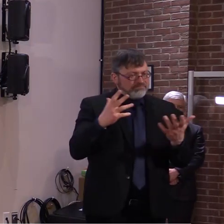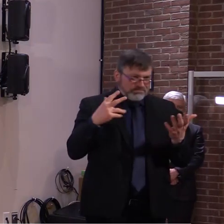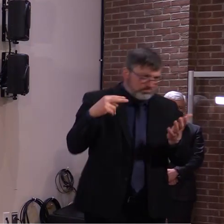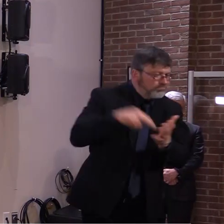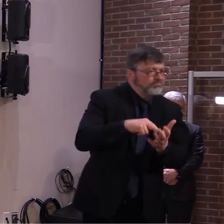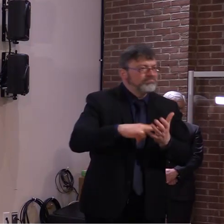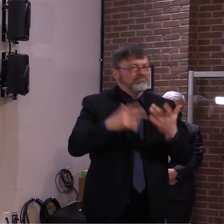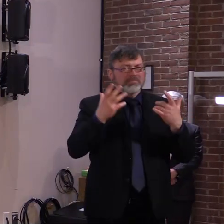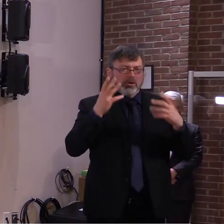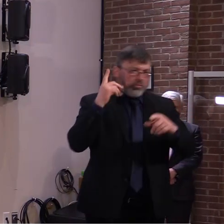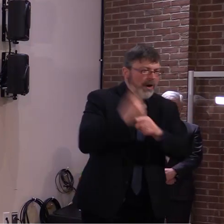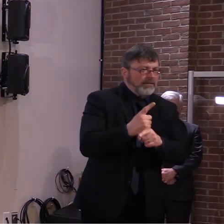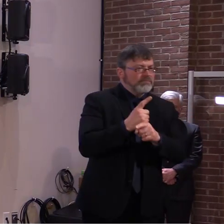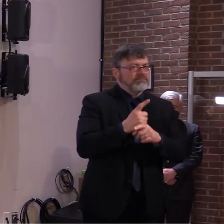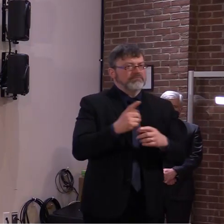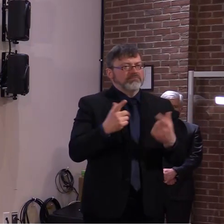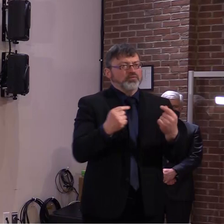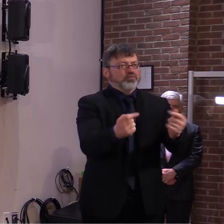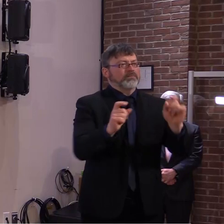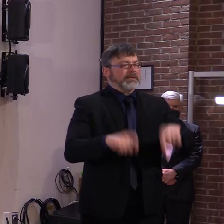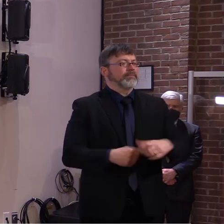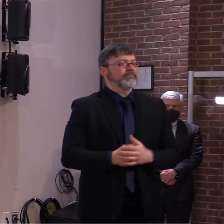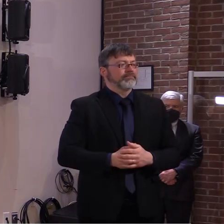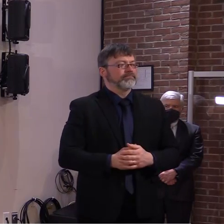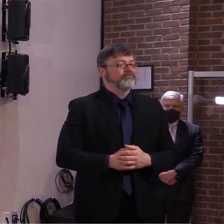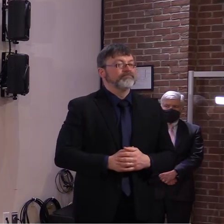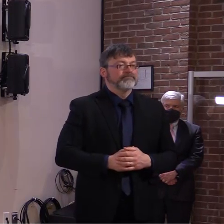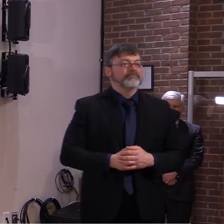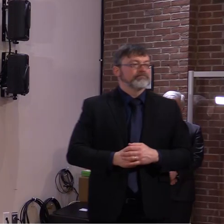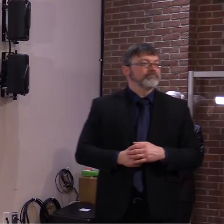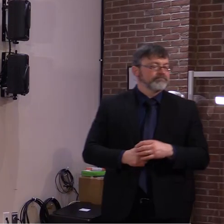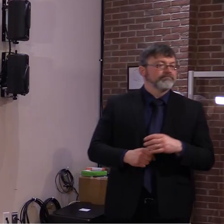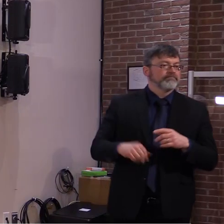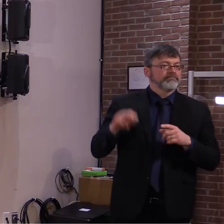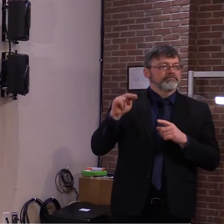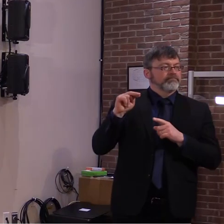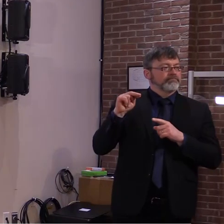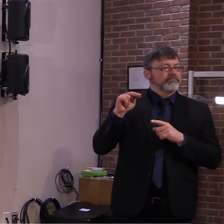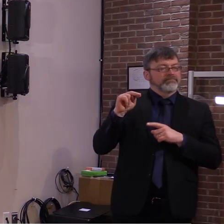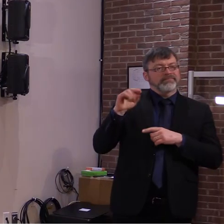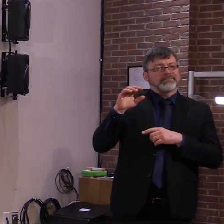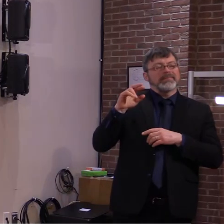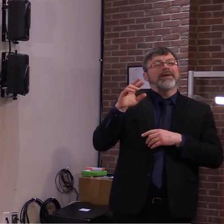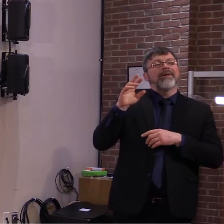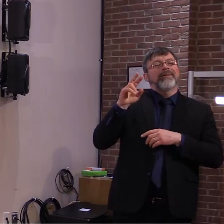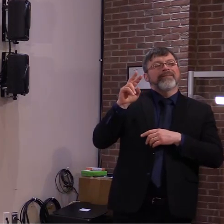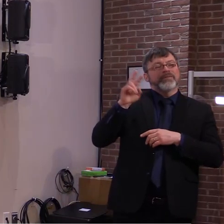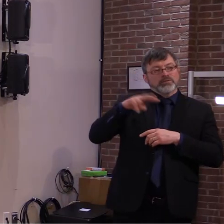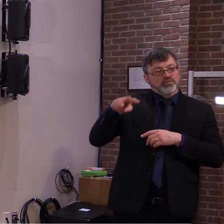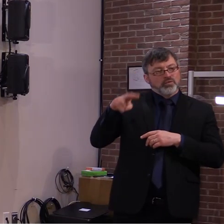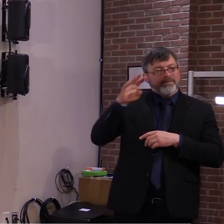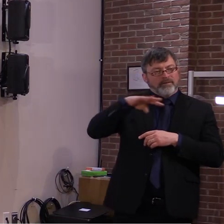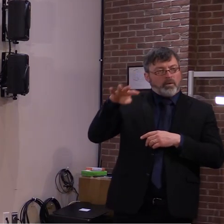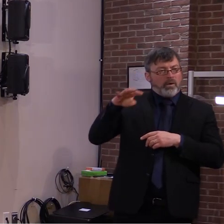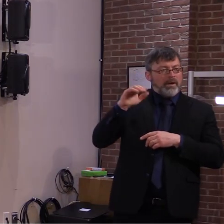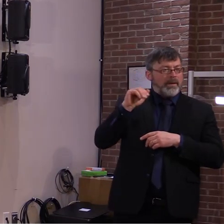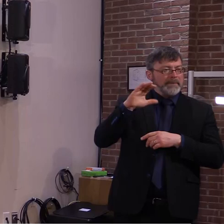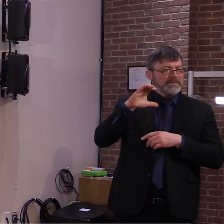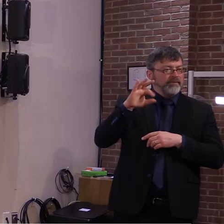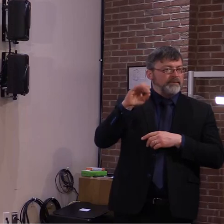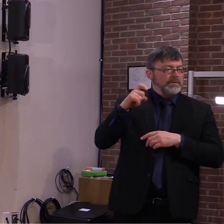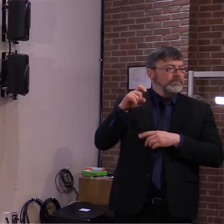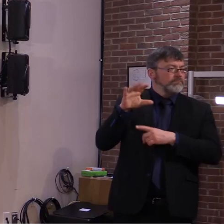Steve? Governor, given the situation with the response to vaccination here in